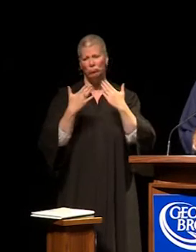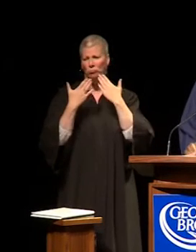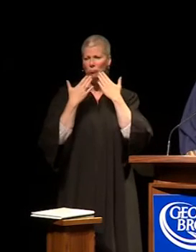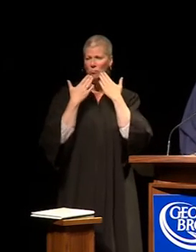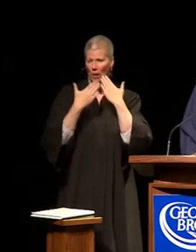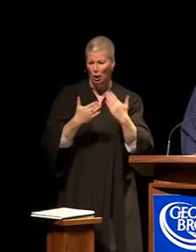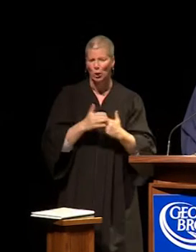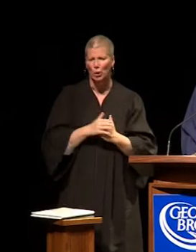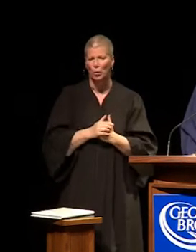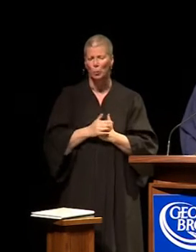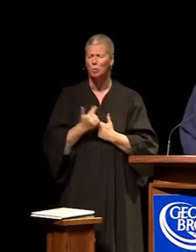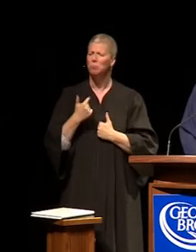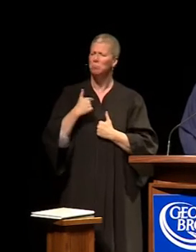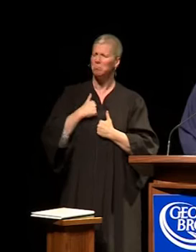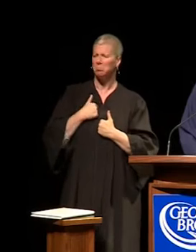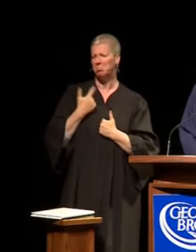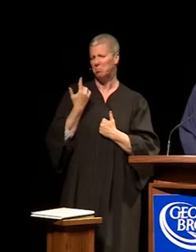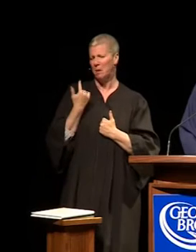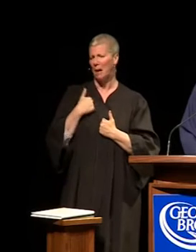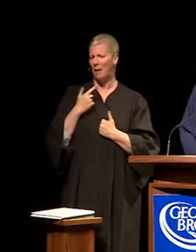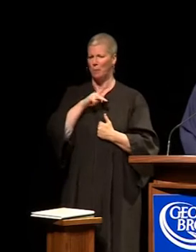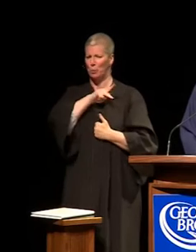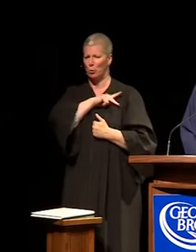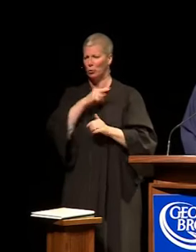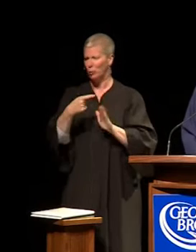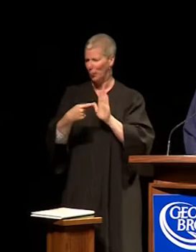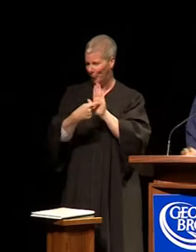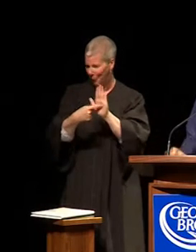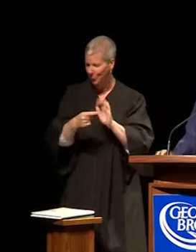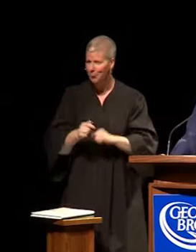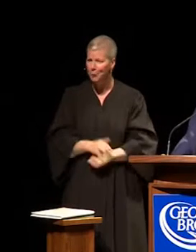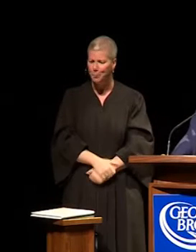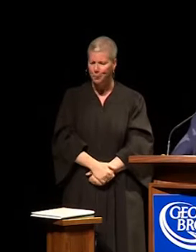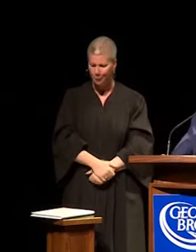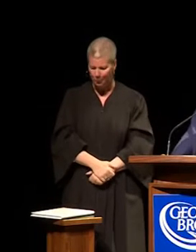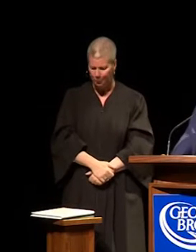Let me give you my own example.